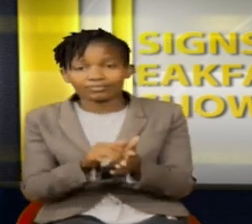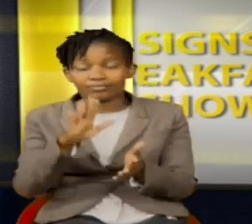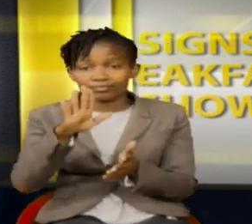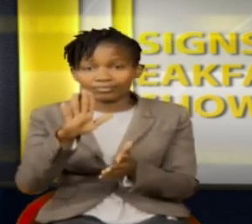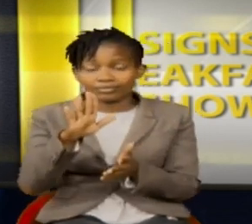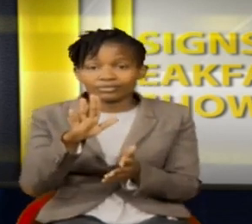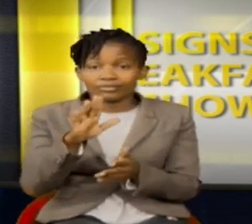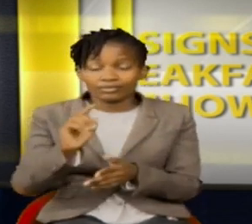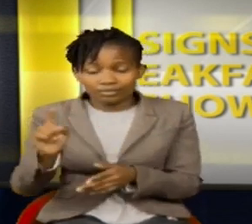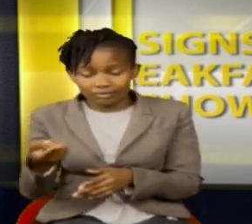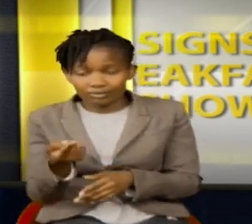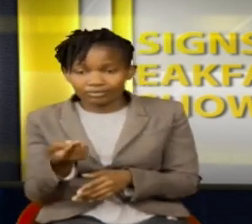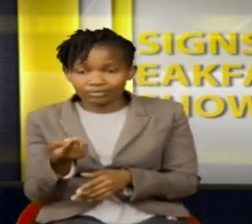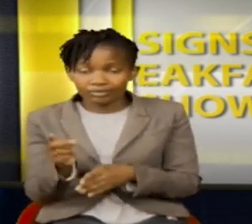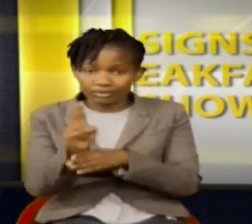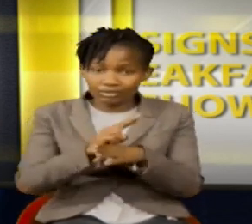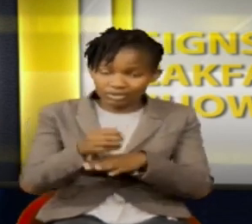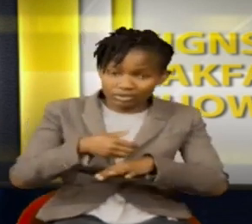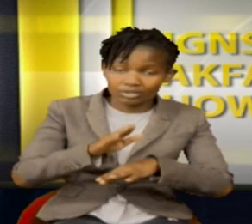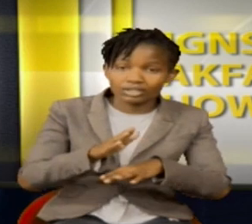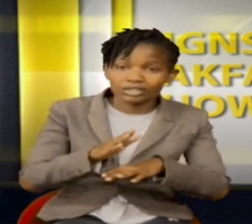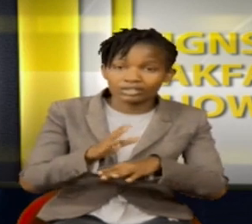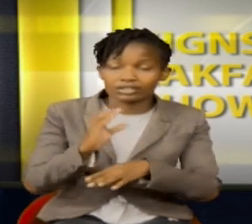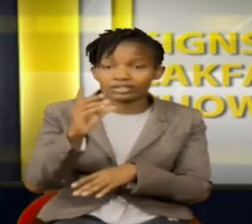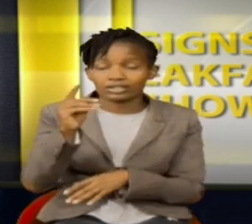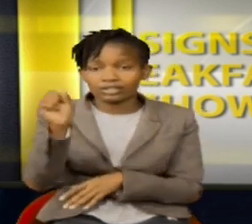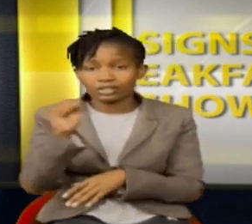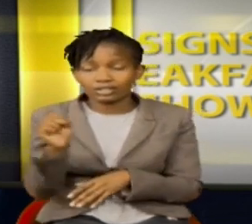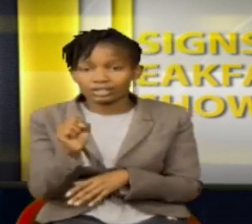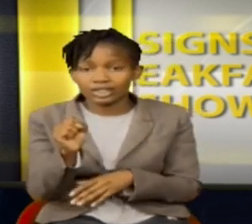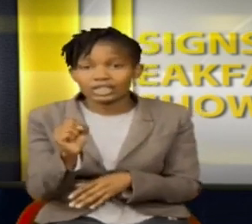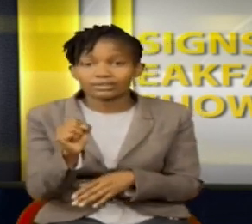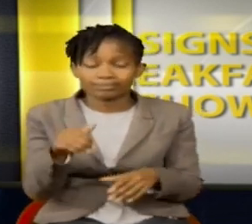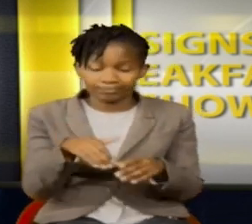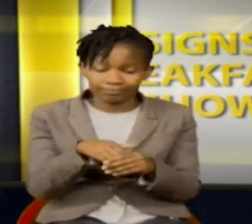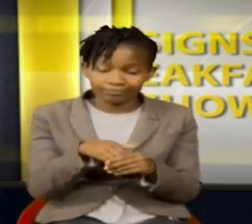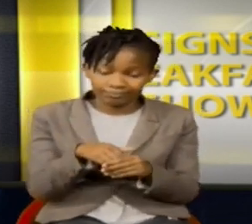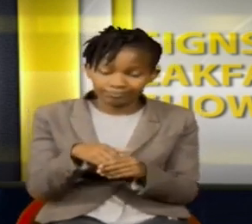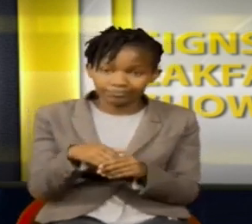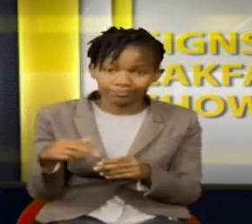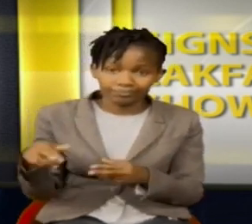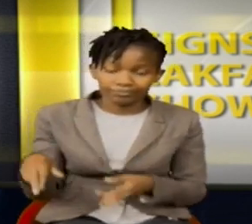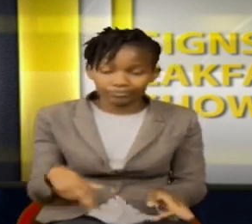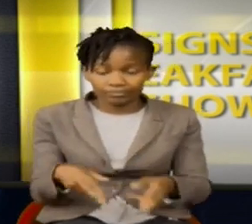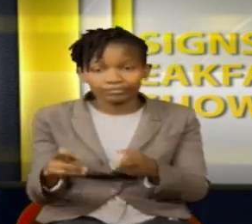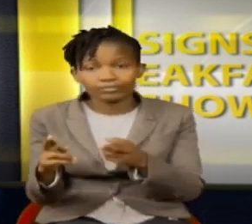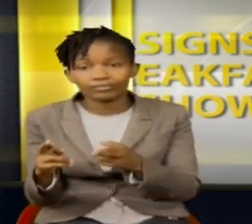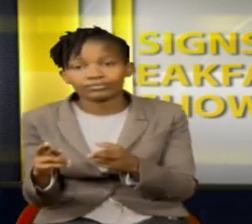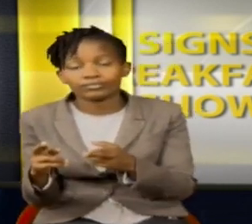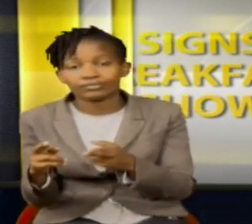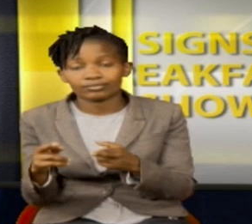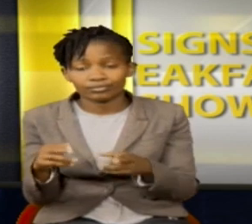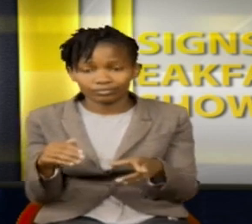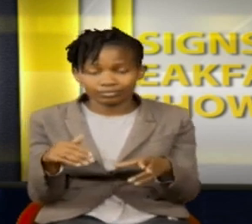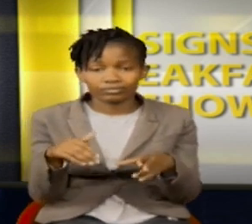my story. Yes. I used to sell tapes in River Road. Uh-huh. My profit was 40 shillings. I used to sell the tapes for an unfortunate tape for 40 shillings.